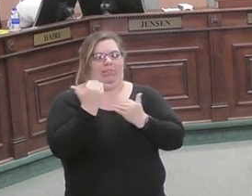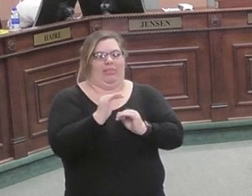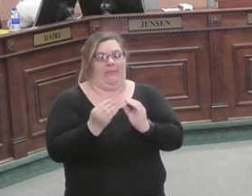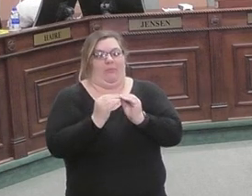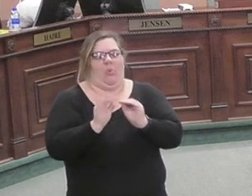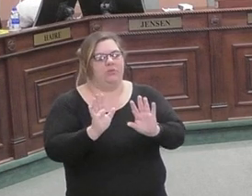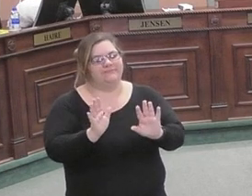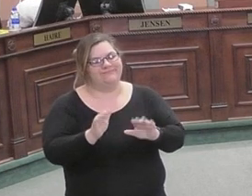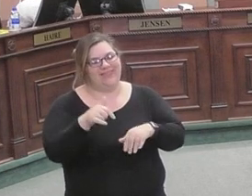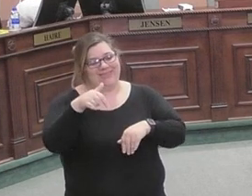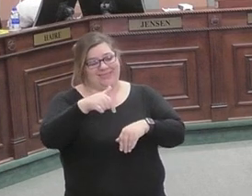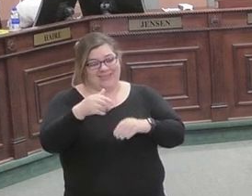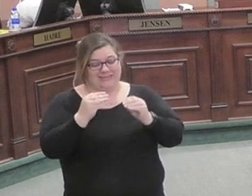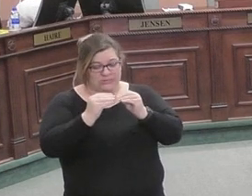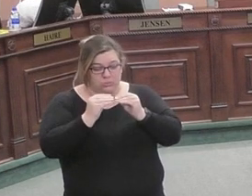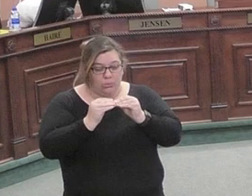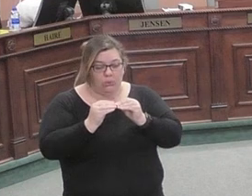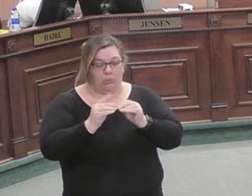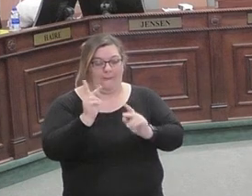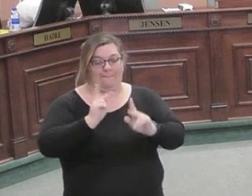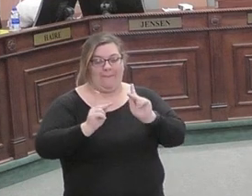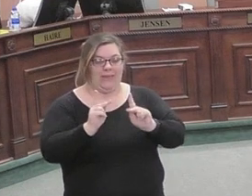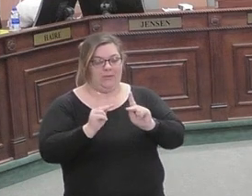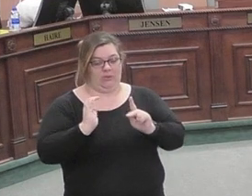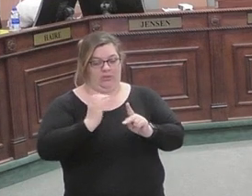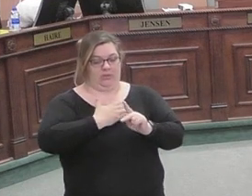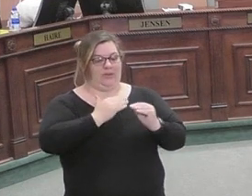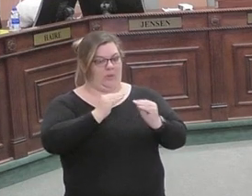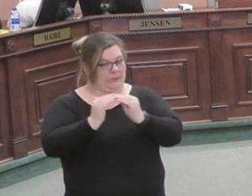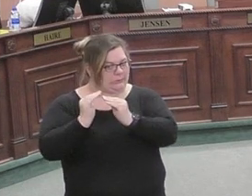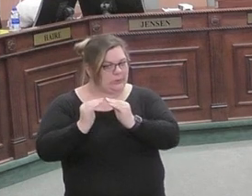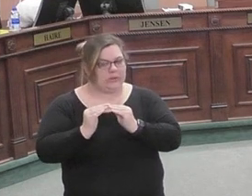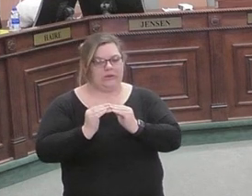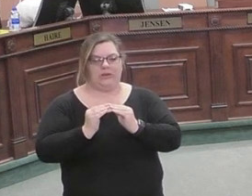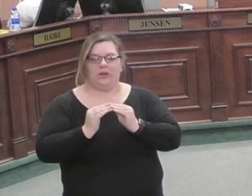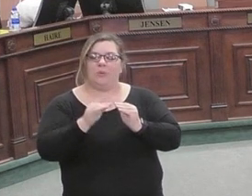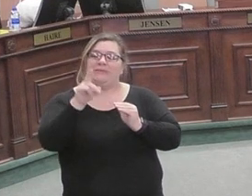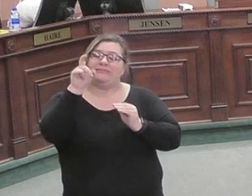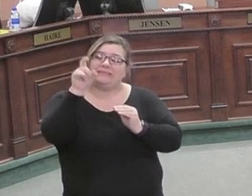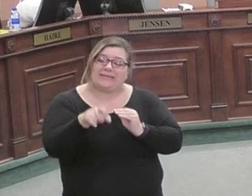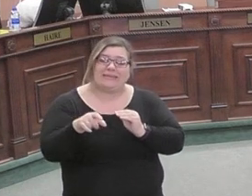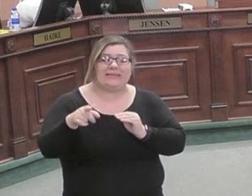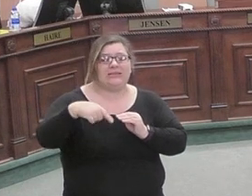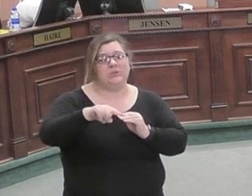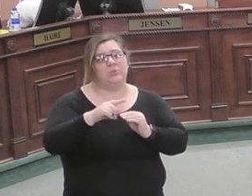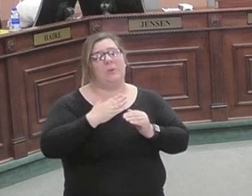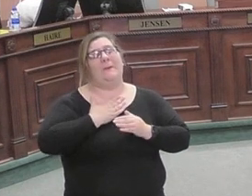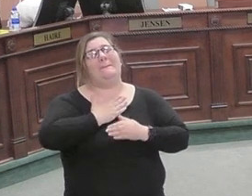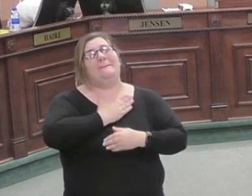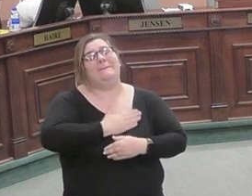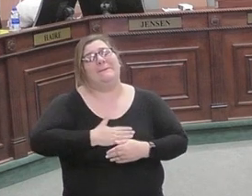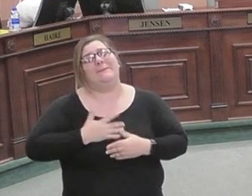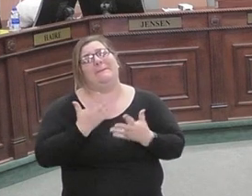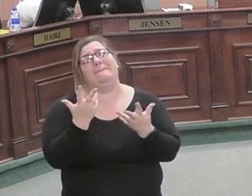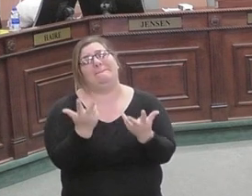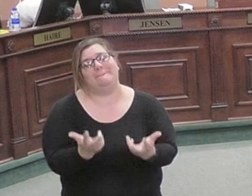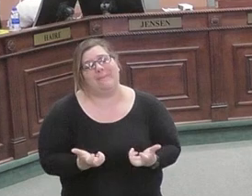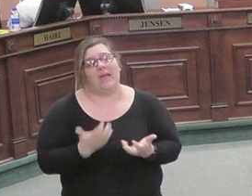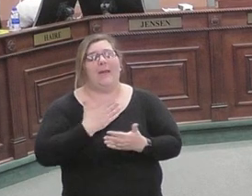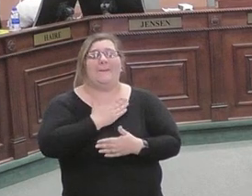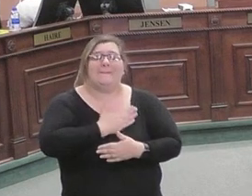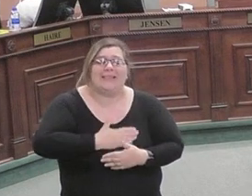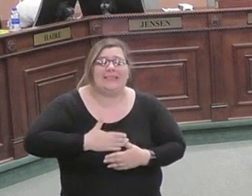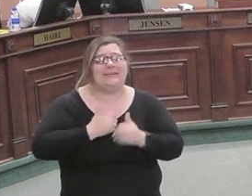This is for the people in our community, and we're needing you. pleading with you to please